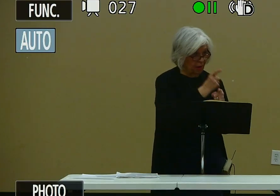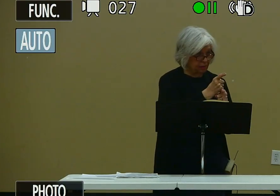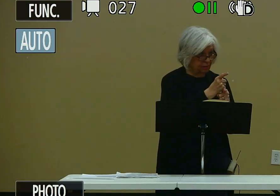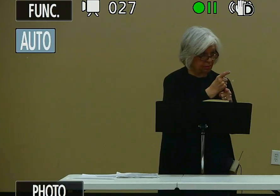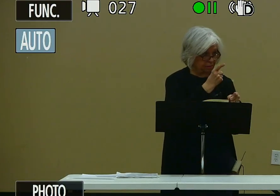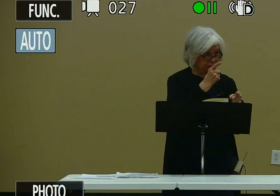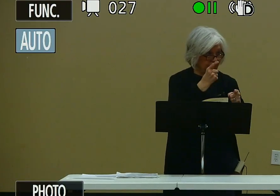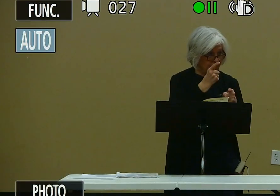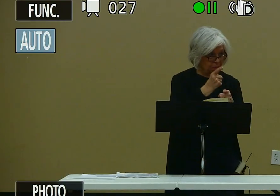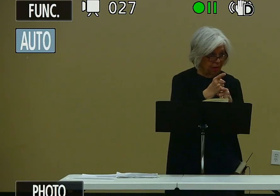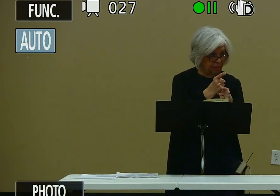Right.